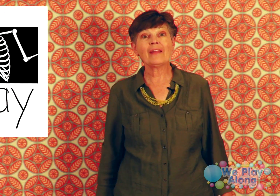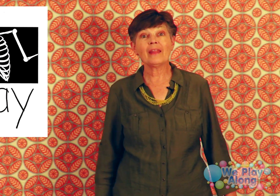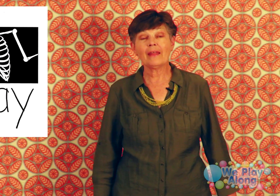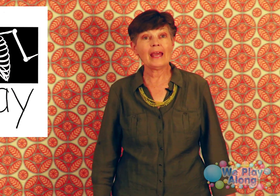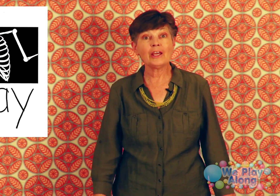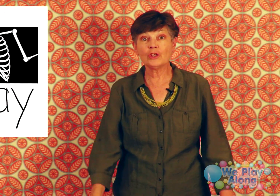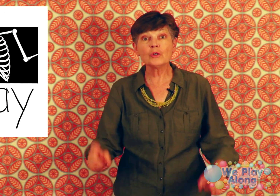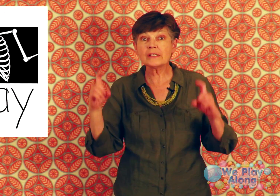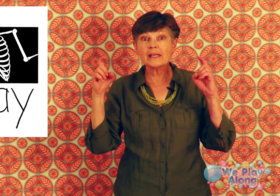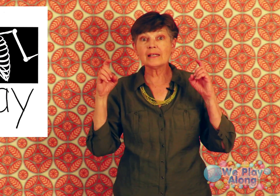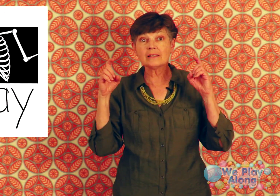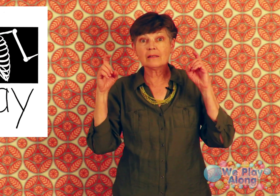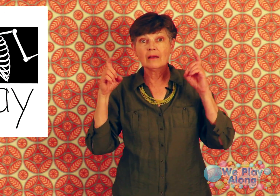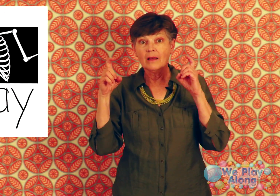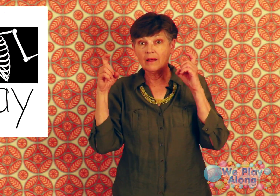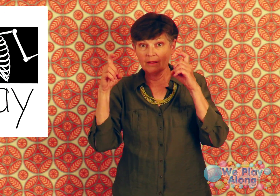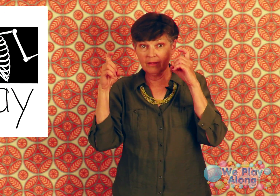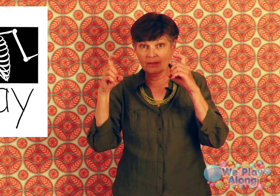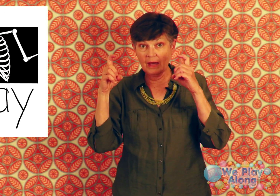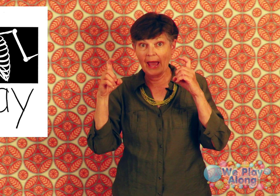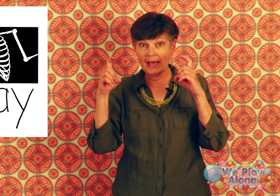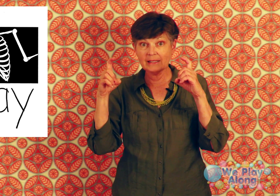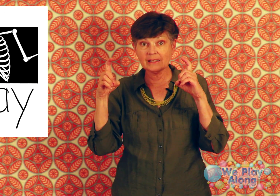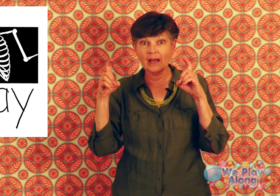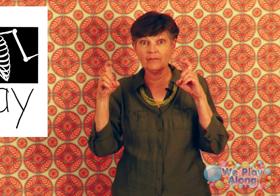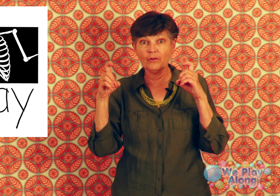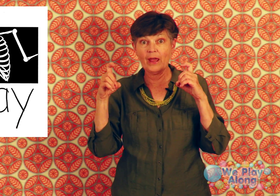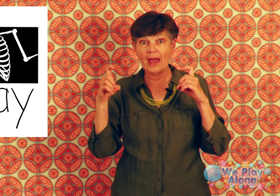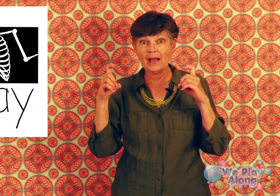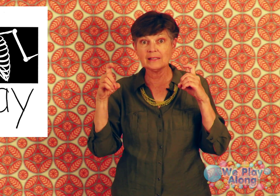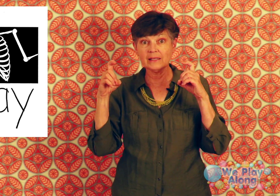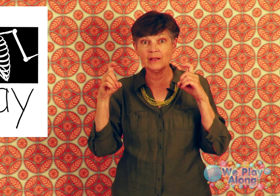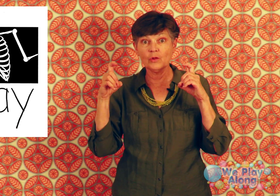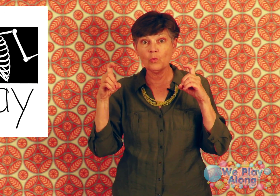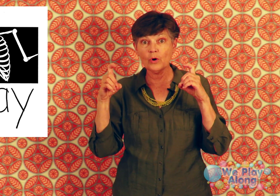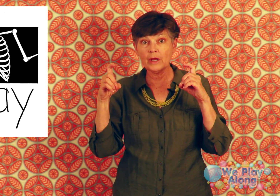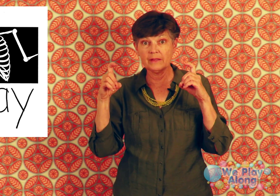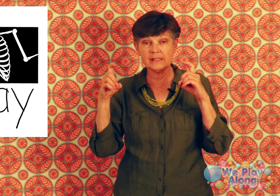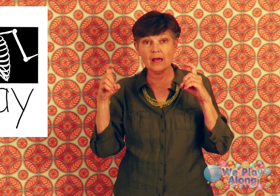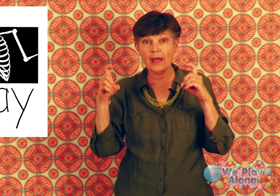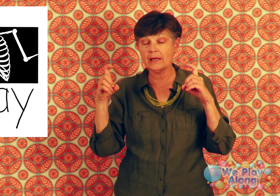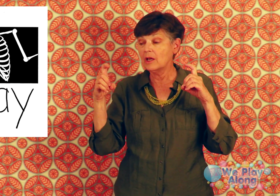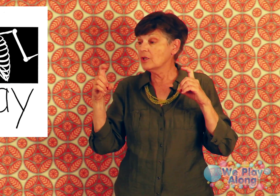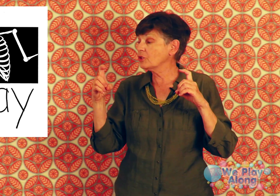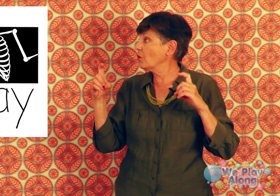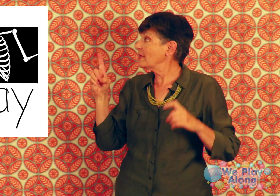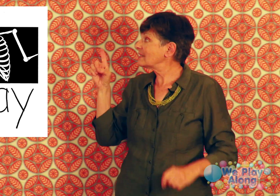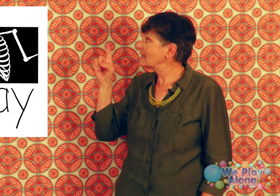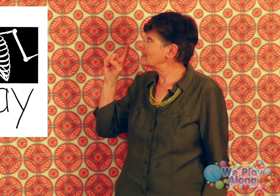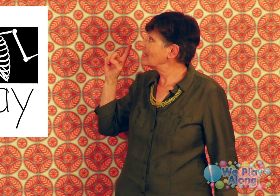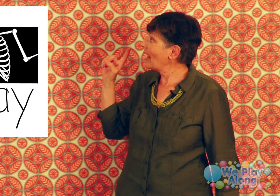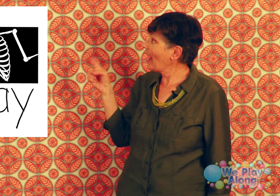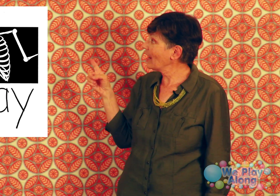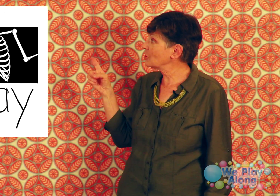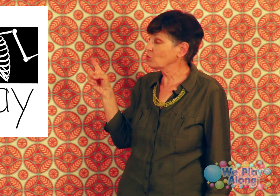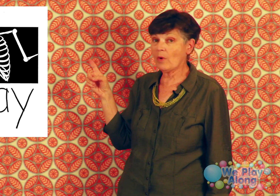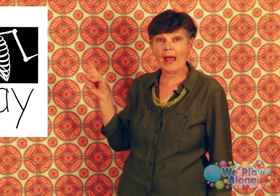and it uses the hand sign for X in the sign. So this is an